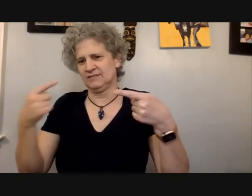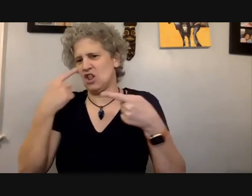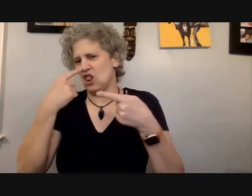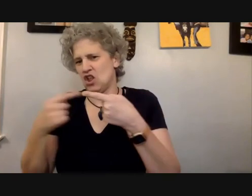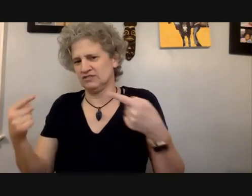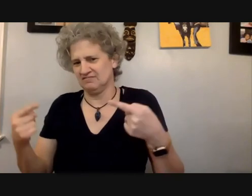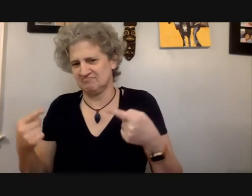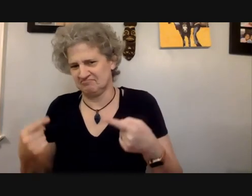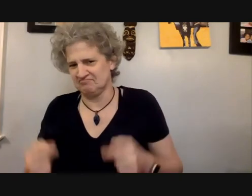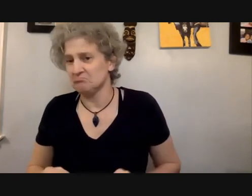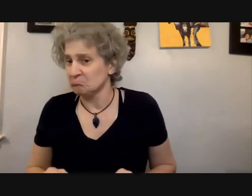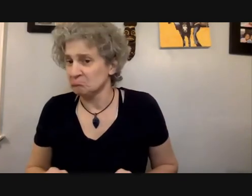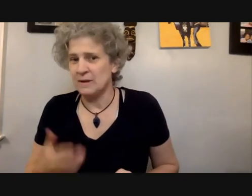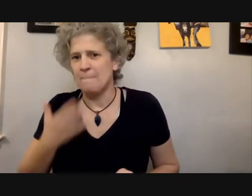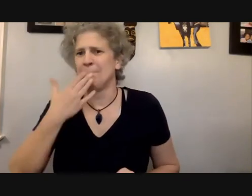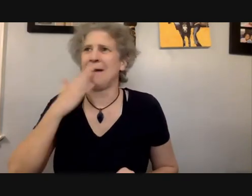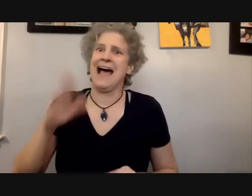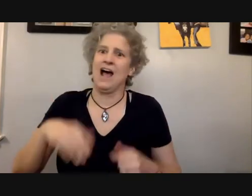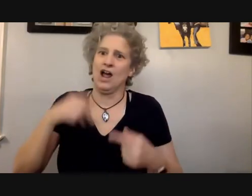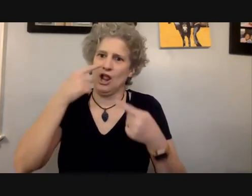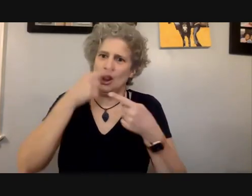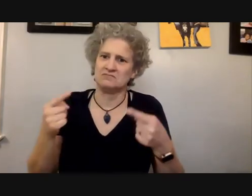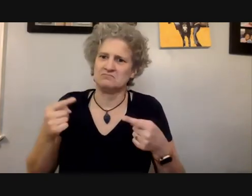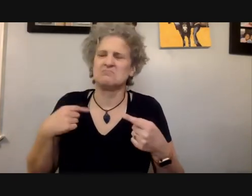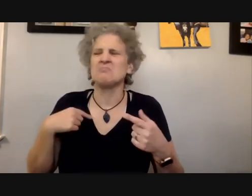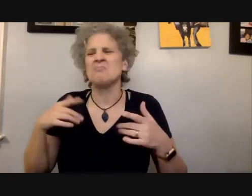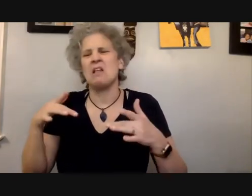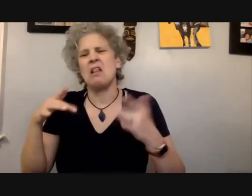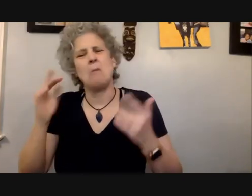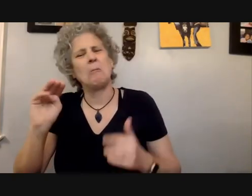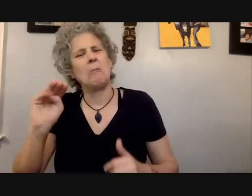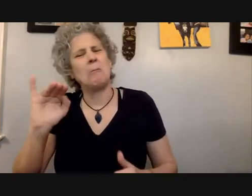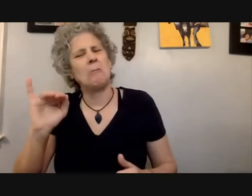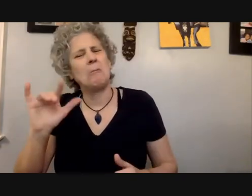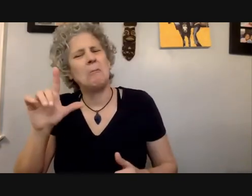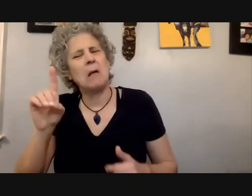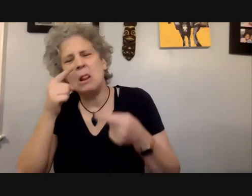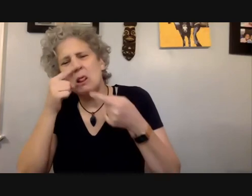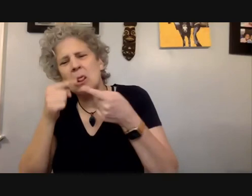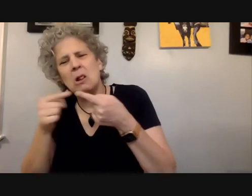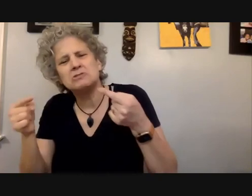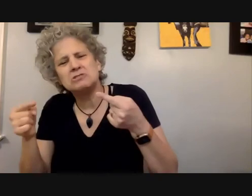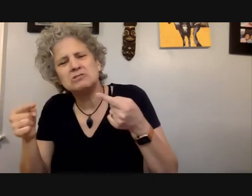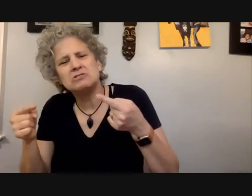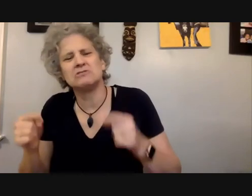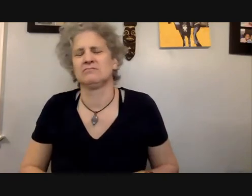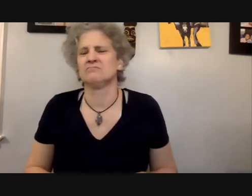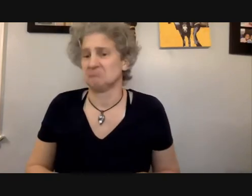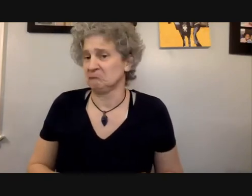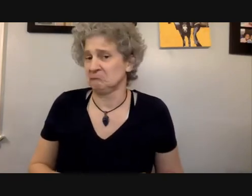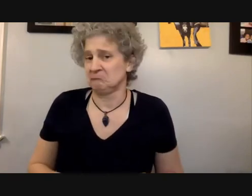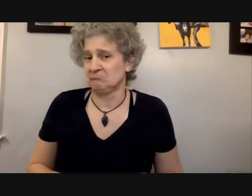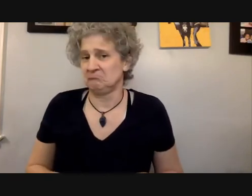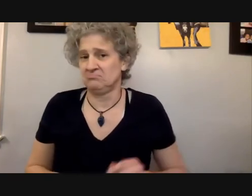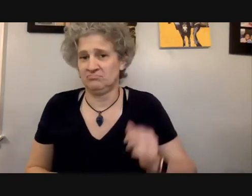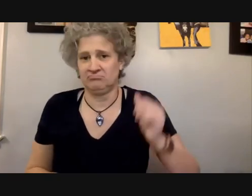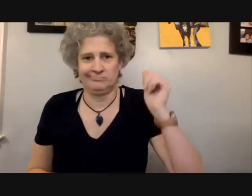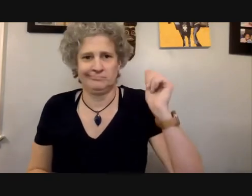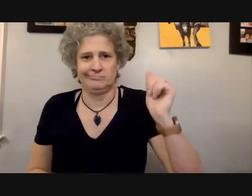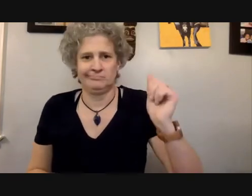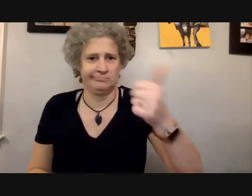then allergies. So nose, and then the sign for enemy. So bad allergies, mild